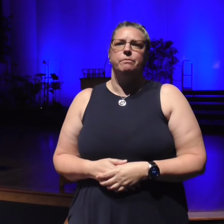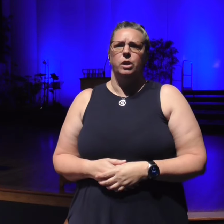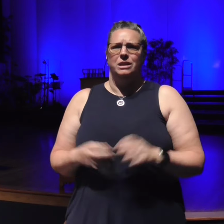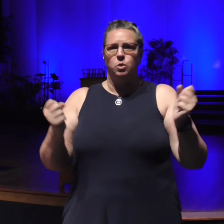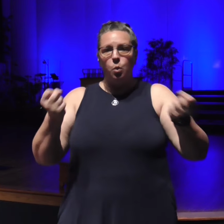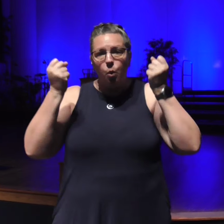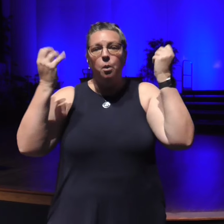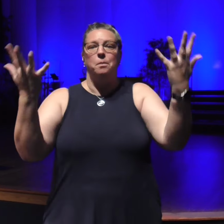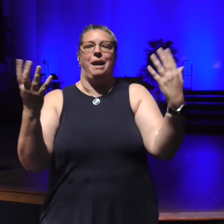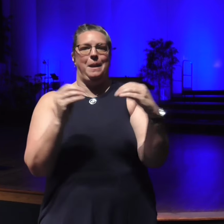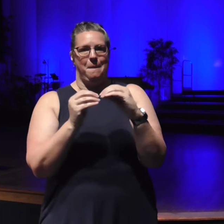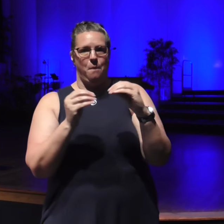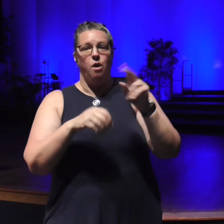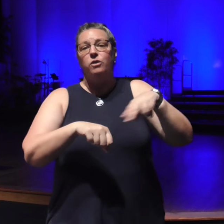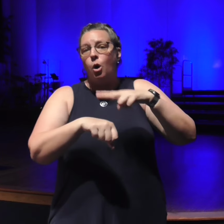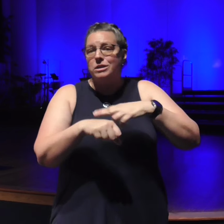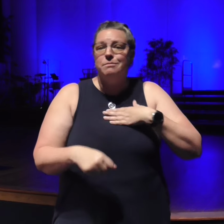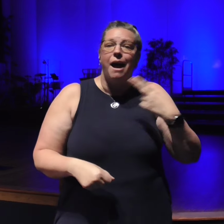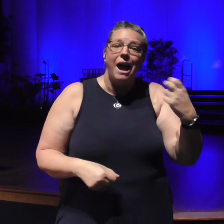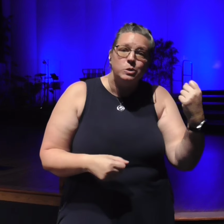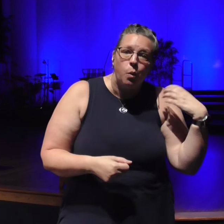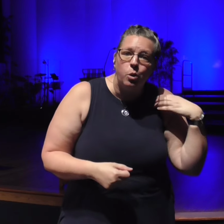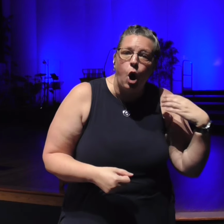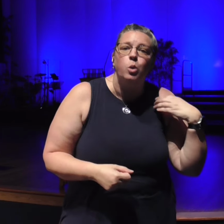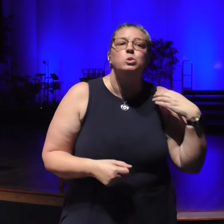many more. Of course, my high school coaches,